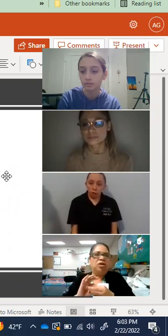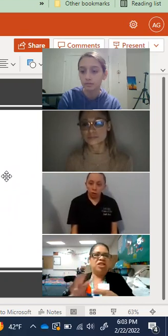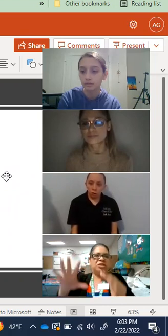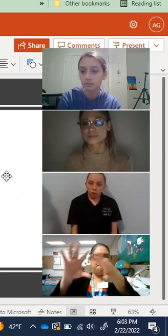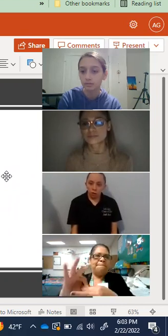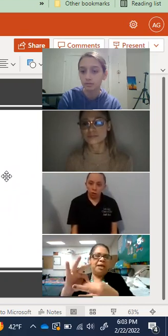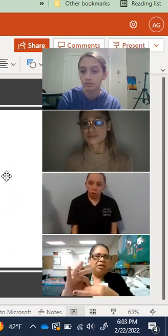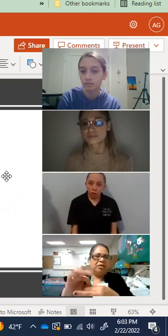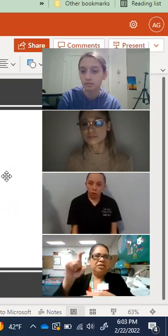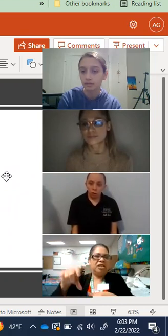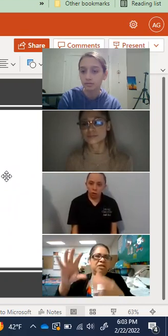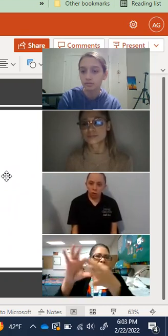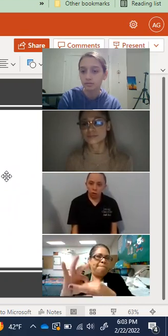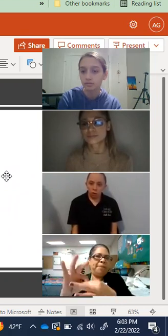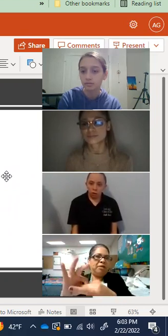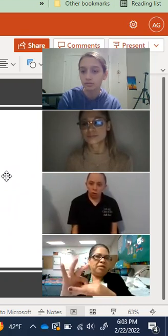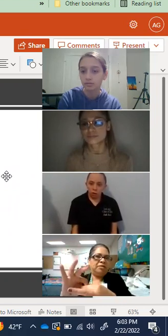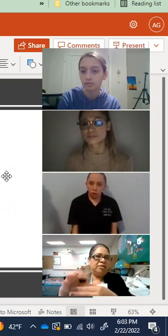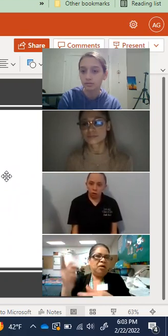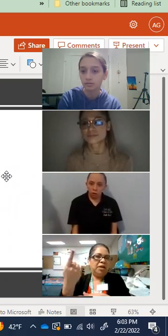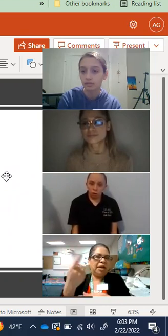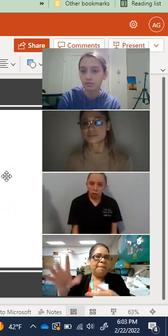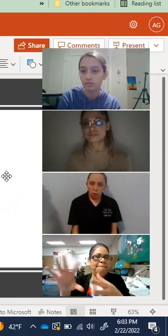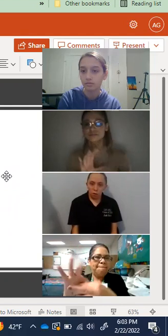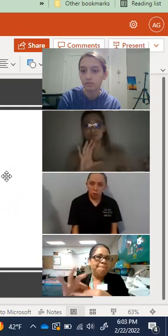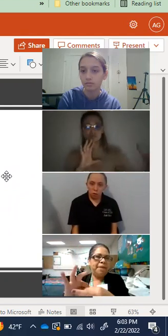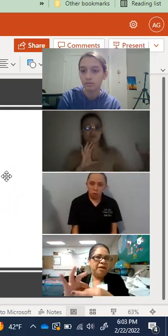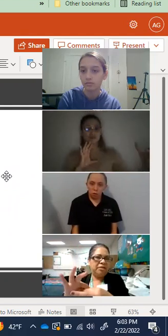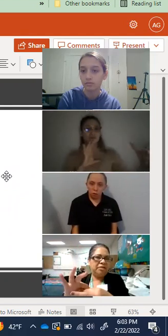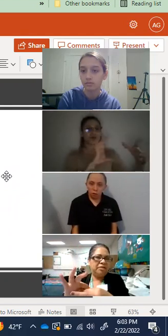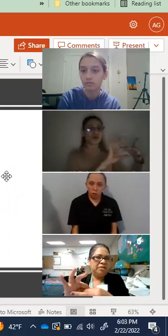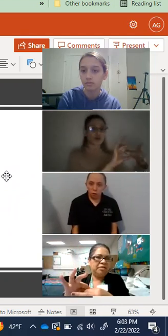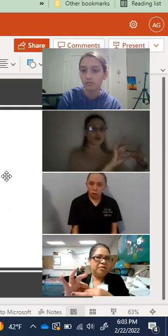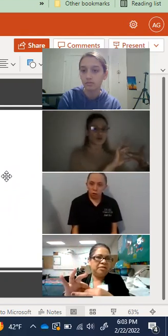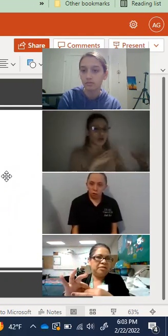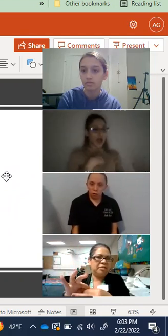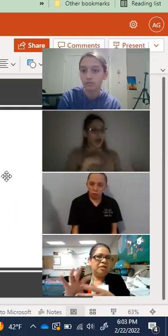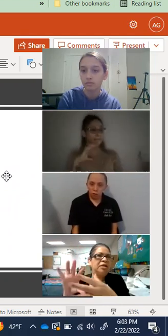belong or just belong? Just belong only. Belong.